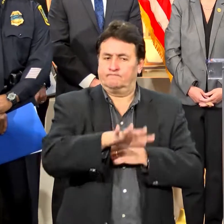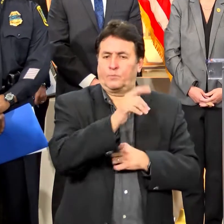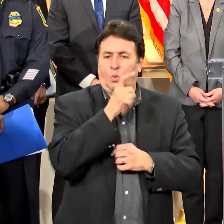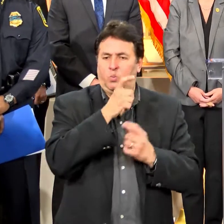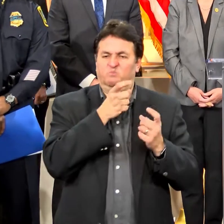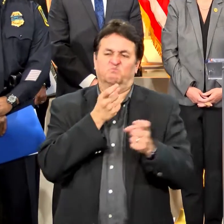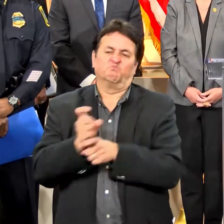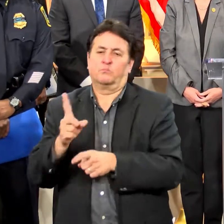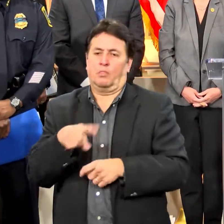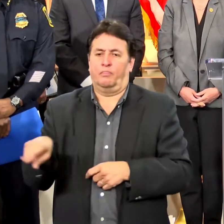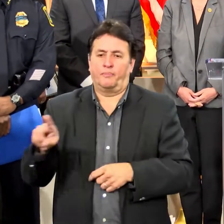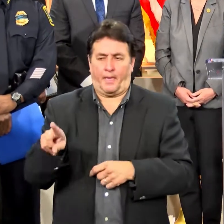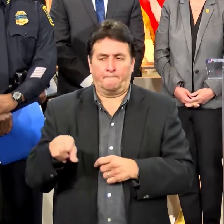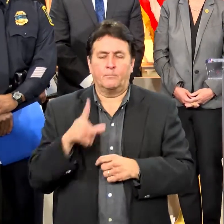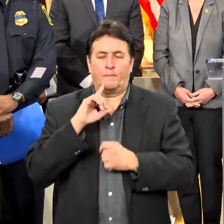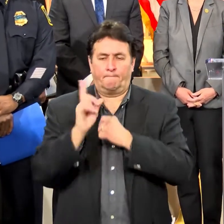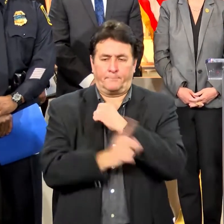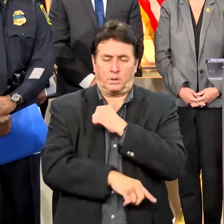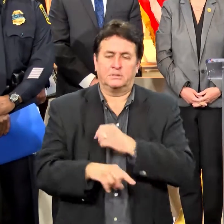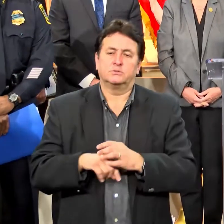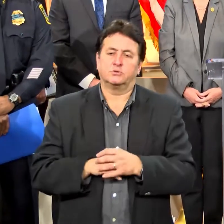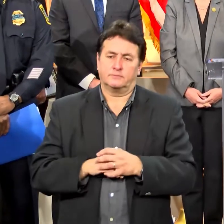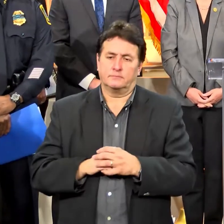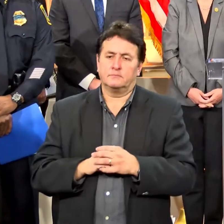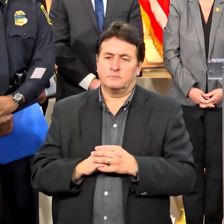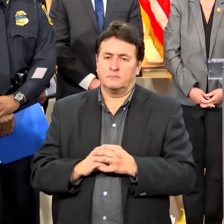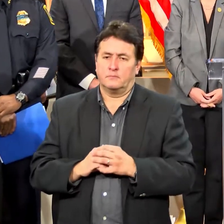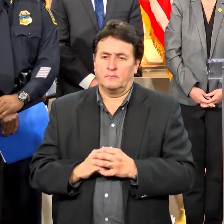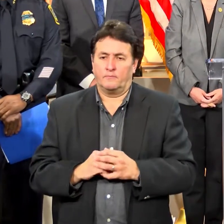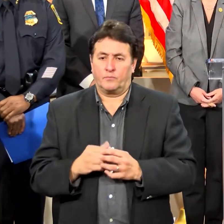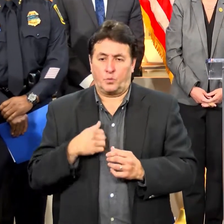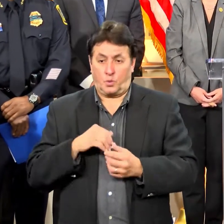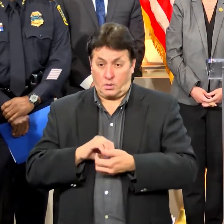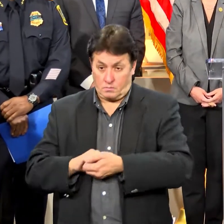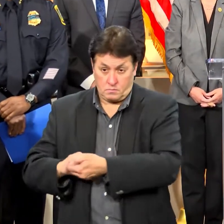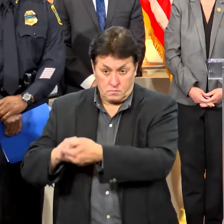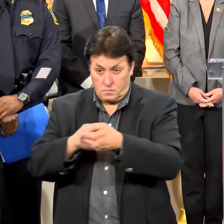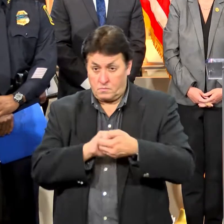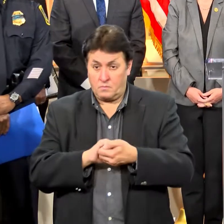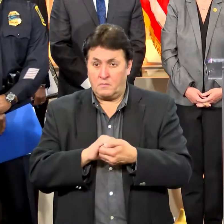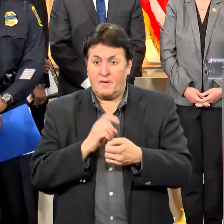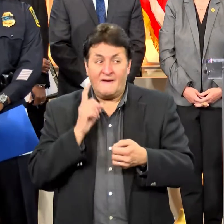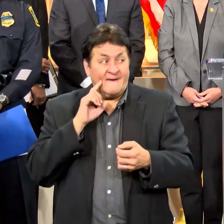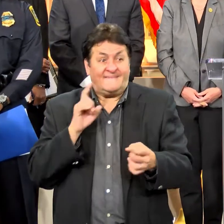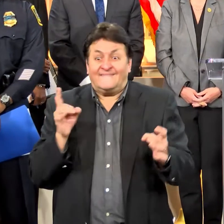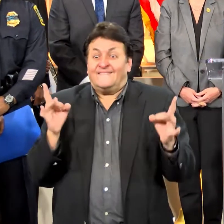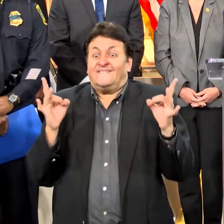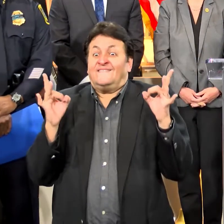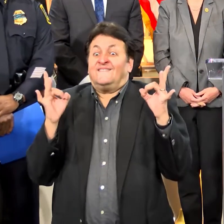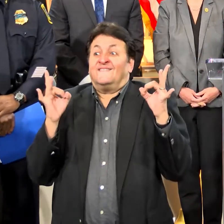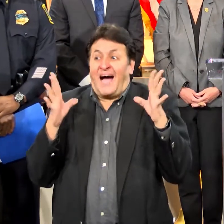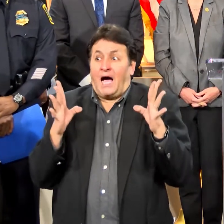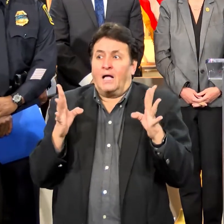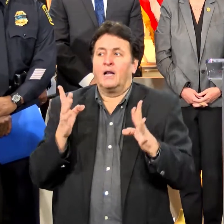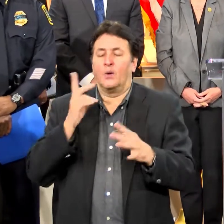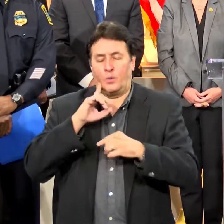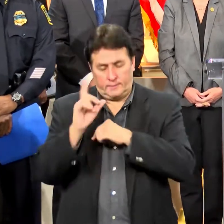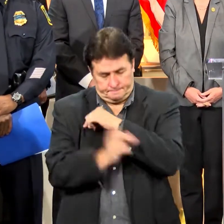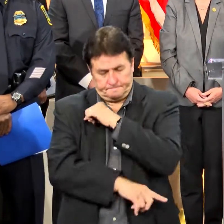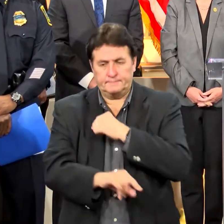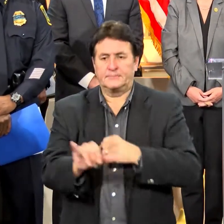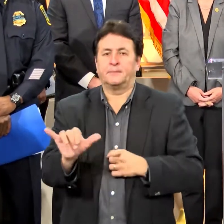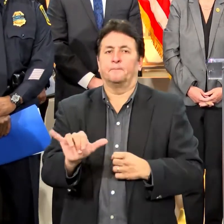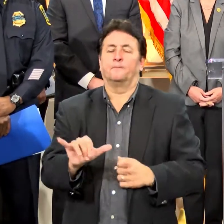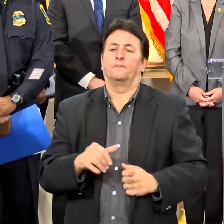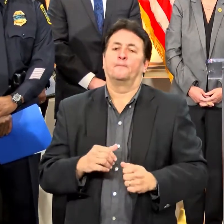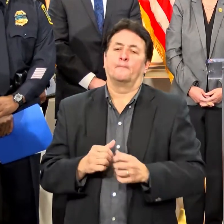our silence makes us complicit to these acts of violence. The investigative divisions within HPD and other